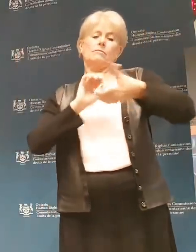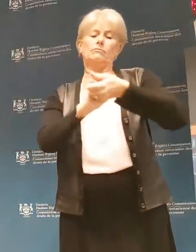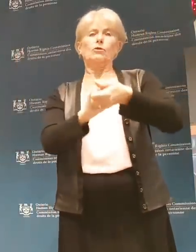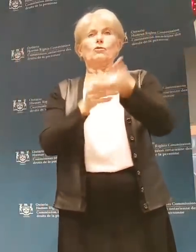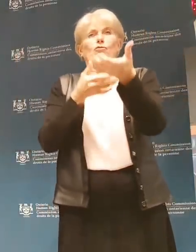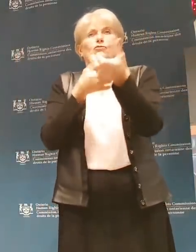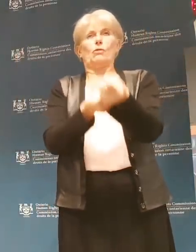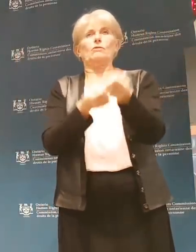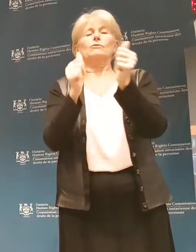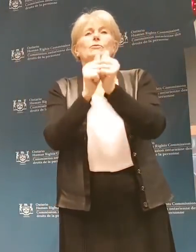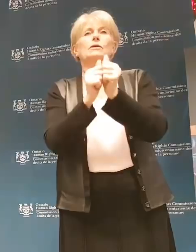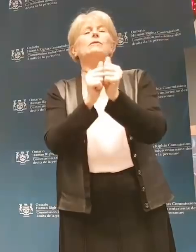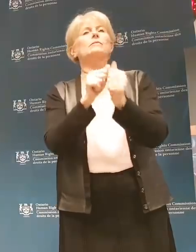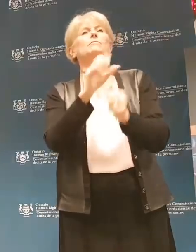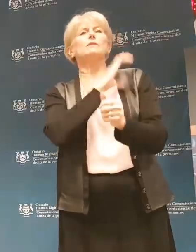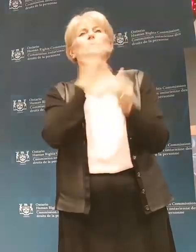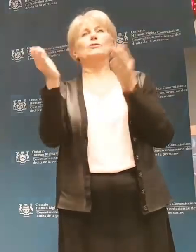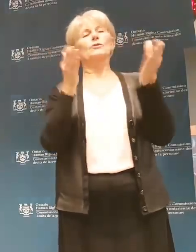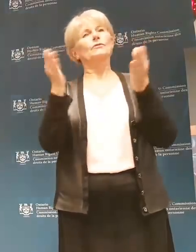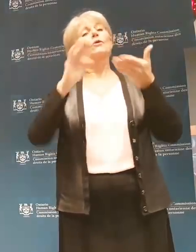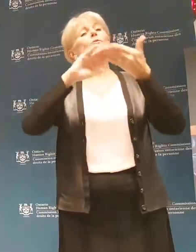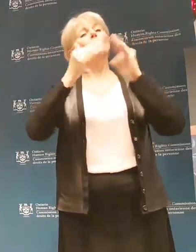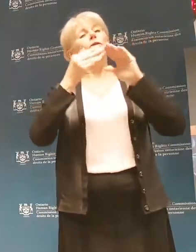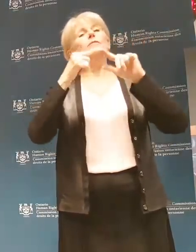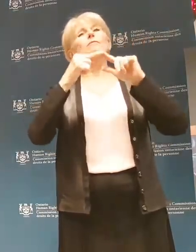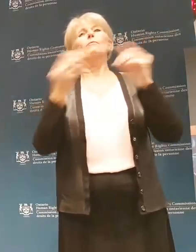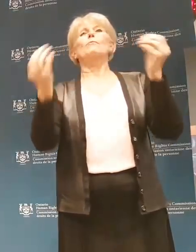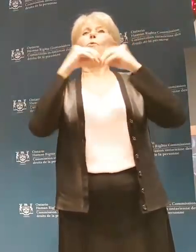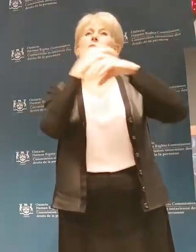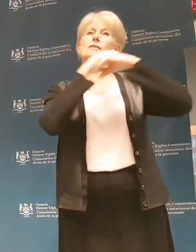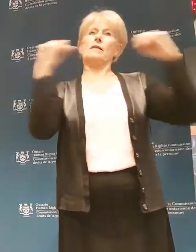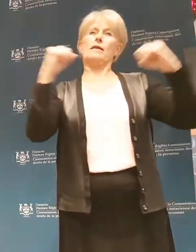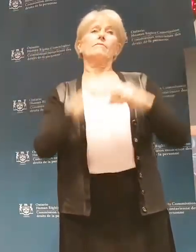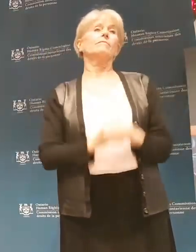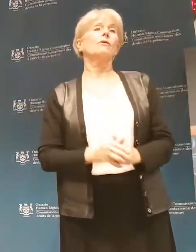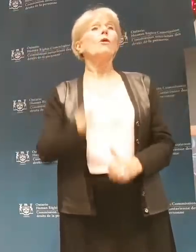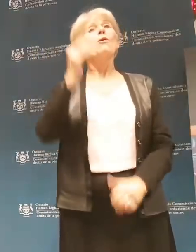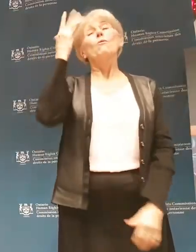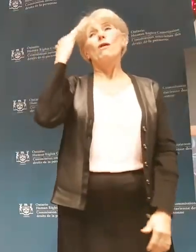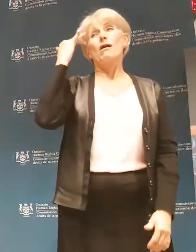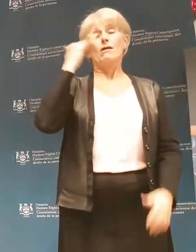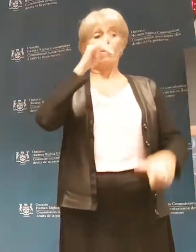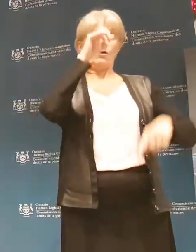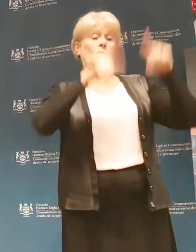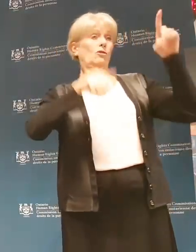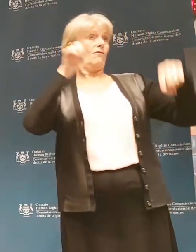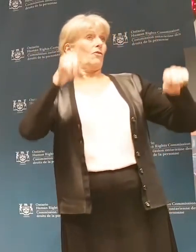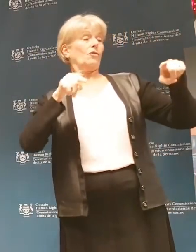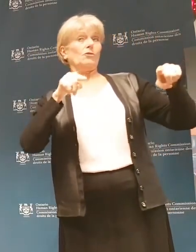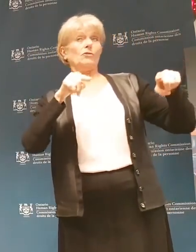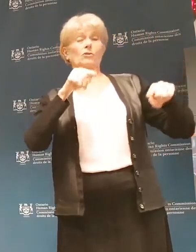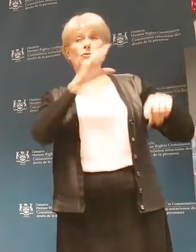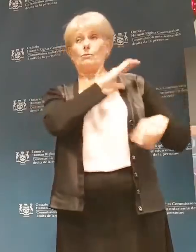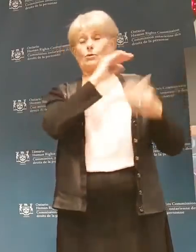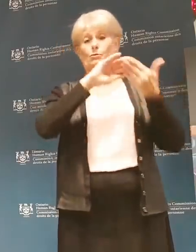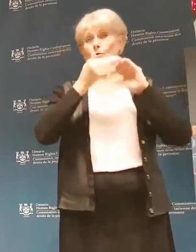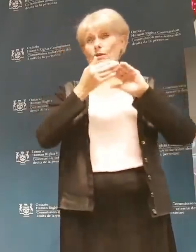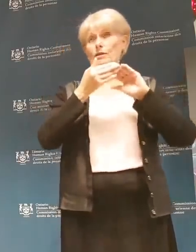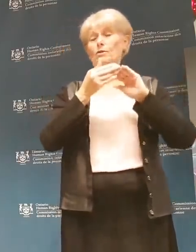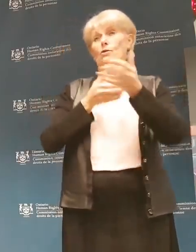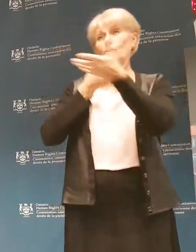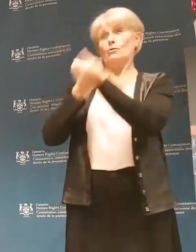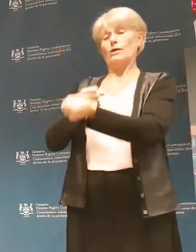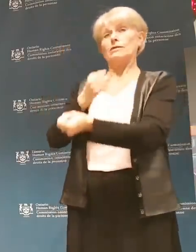law enforcement and make our communities safer. Because when diverse communities trust the police, they